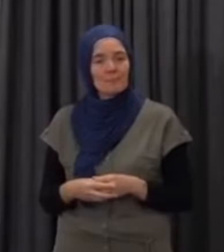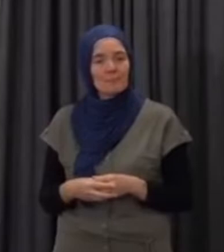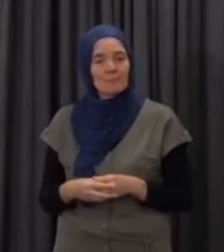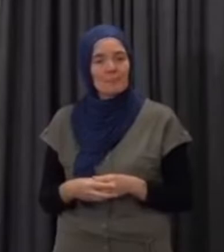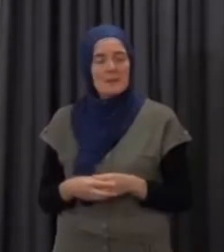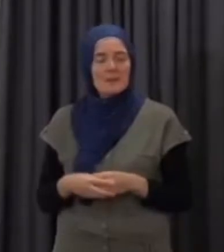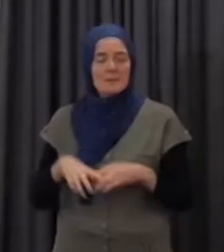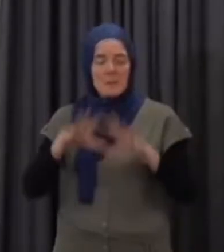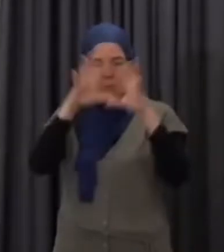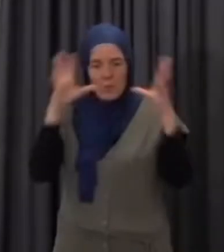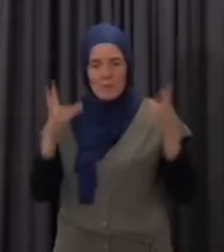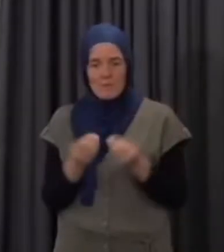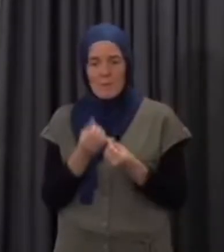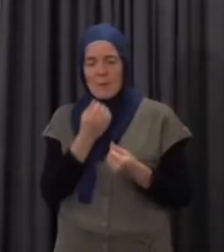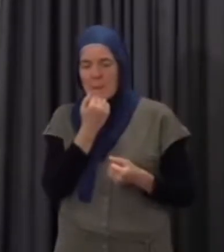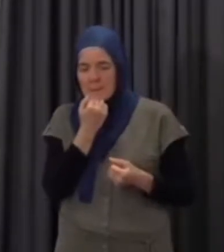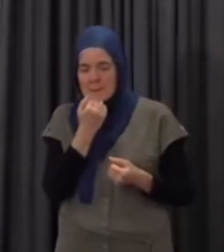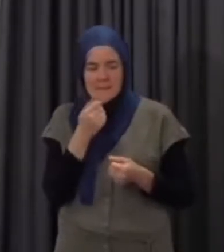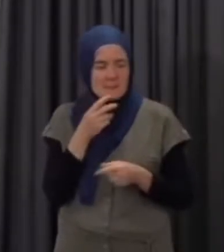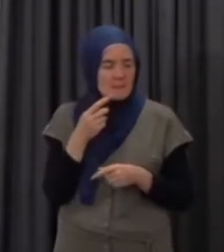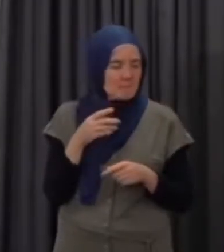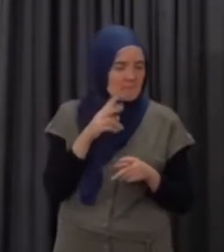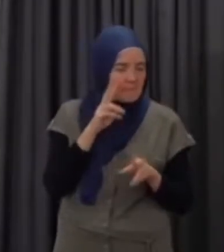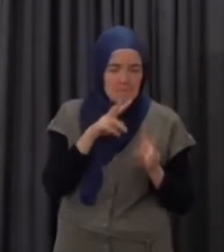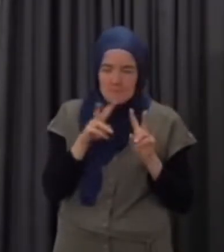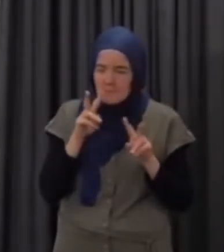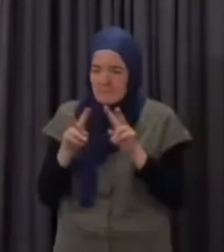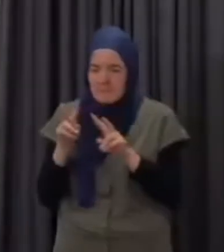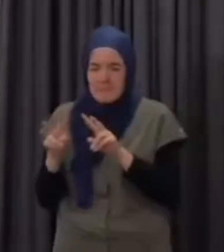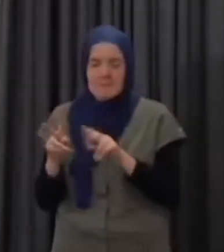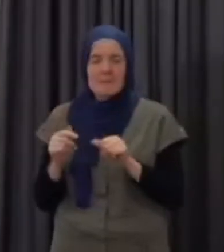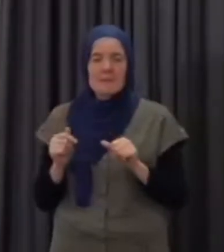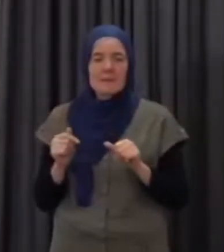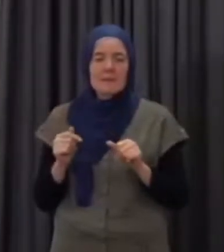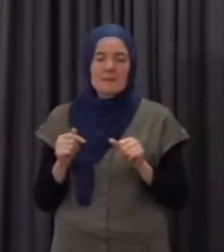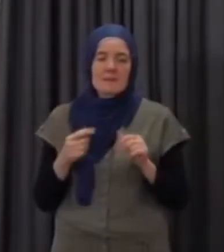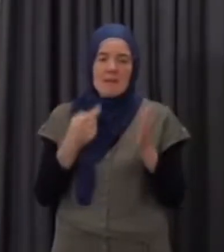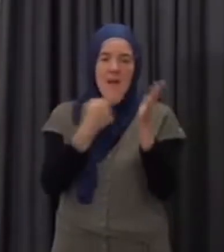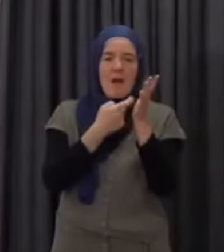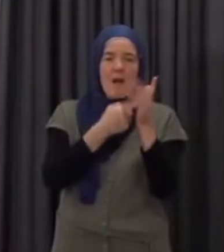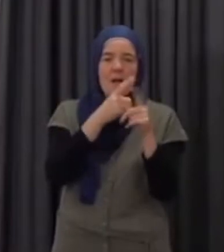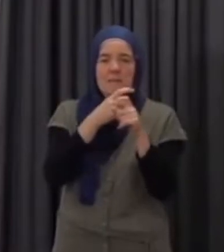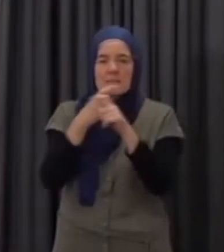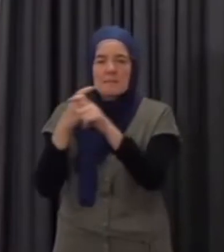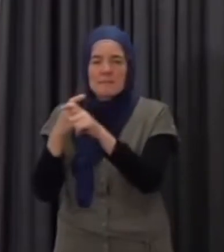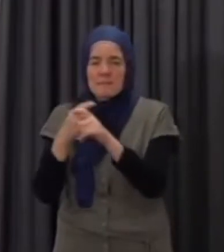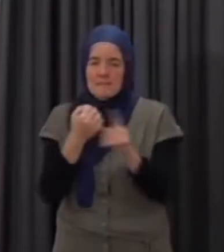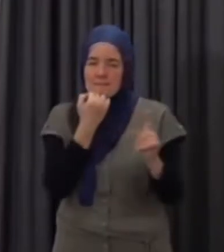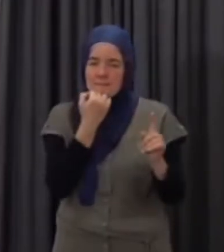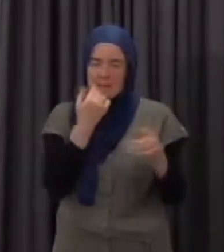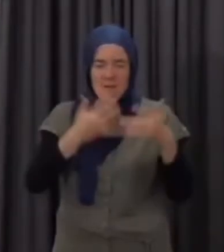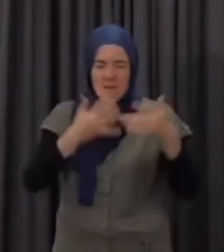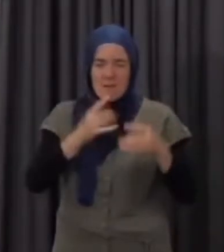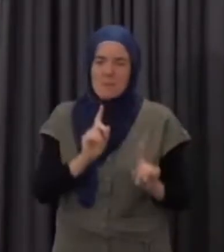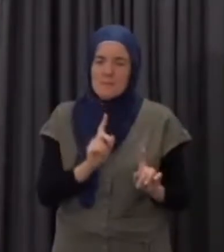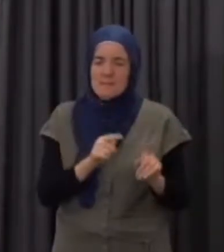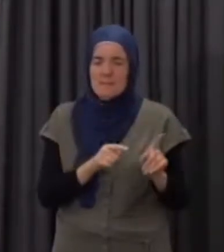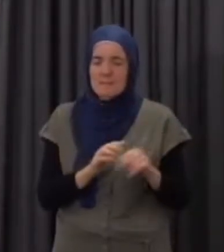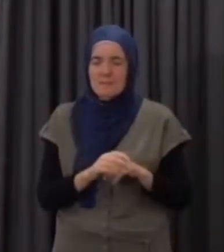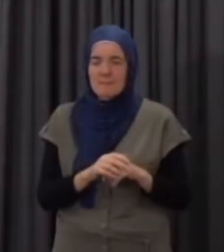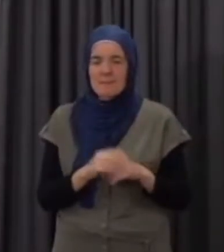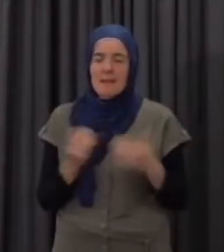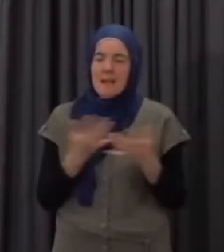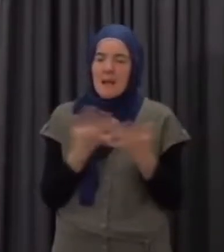overall numbers. So what is the R value? What are hospital admission numbers telling us at this stage? But as I recall looking at